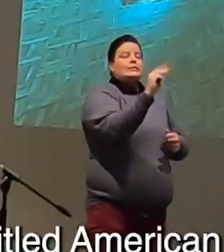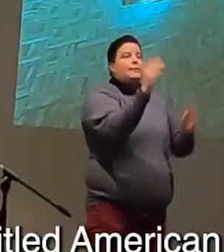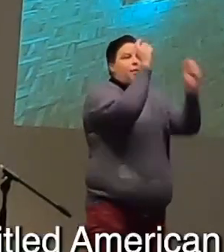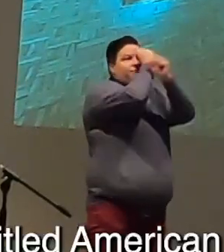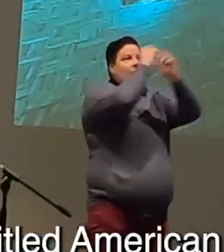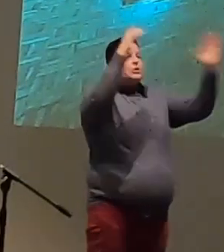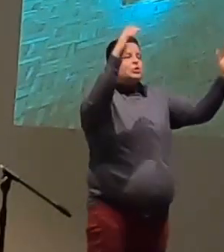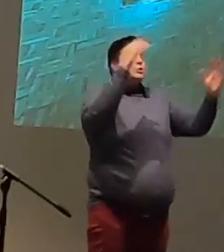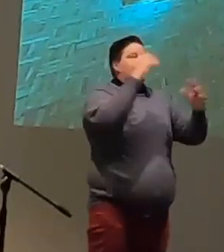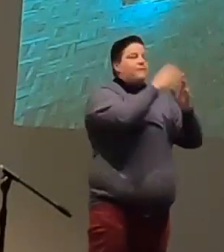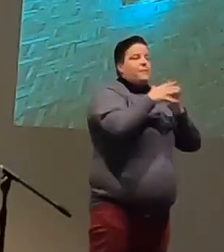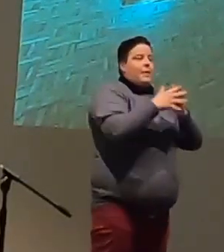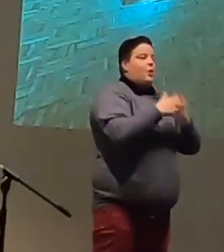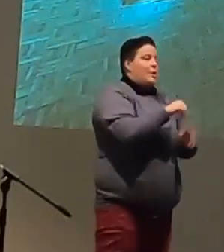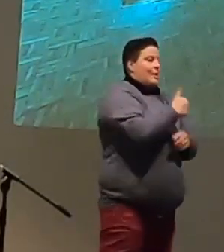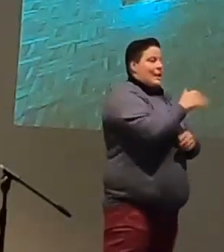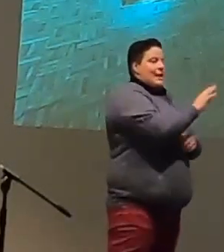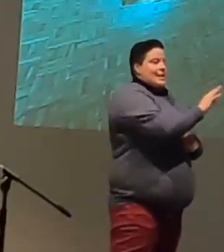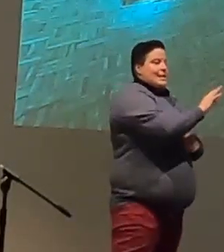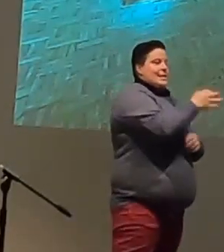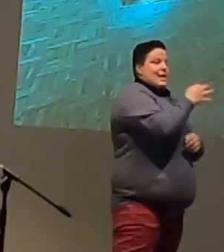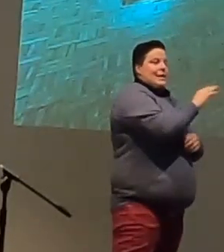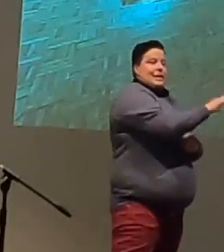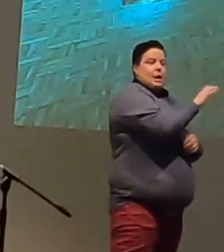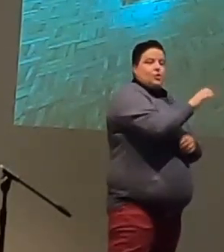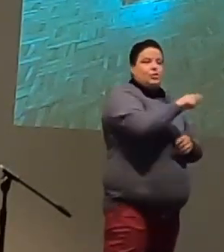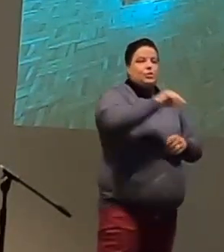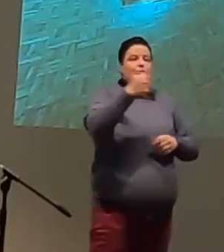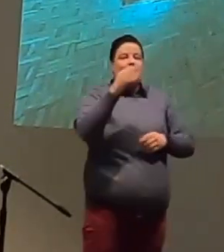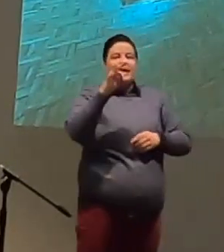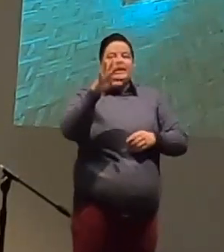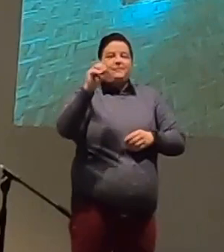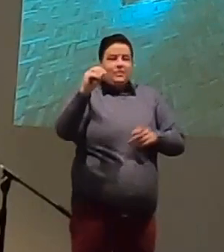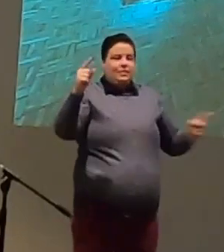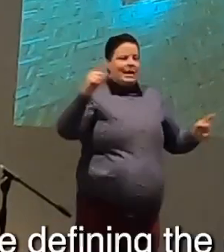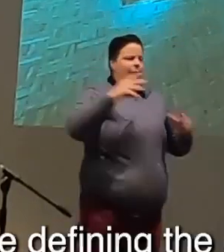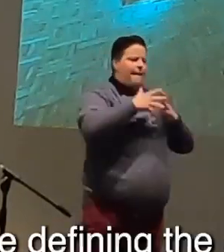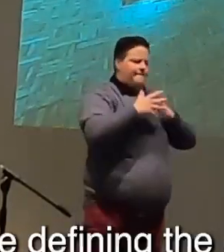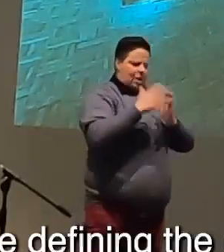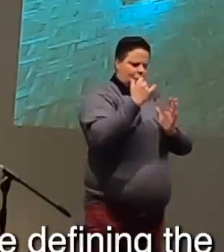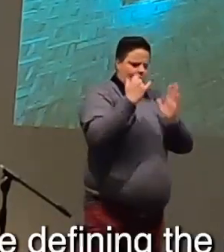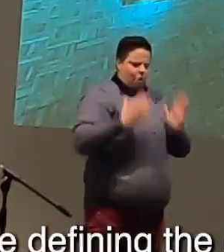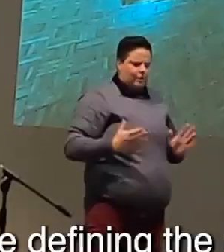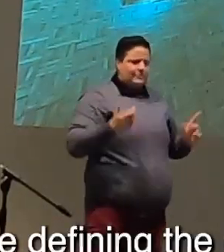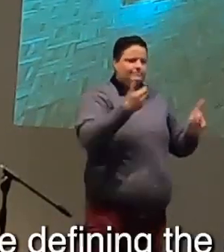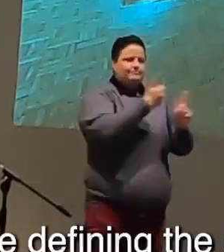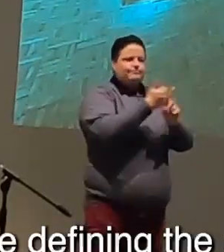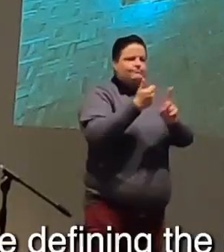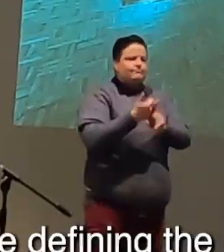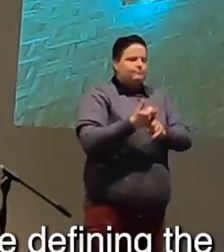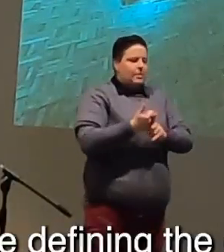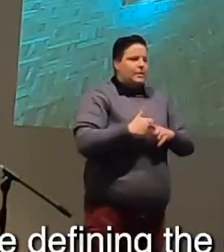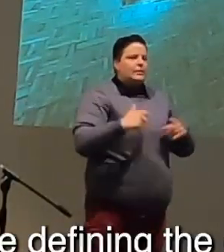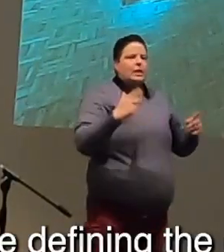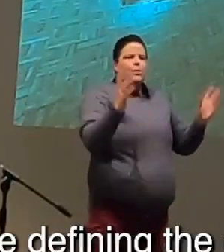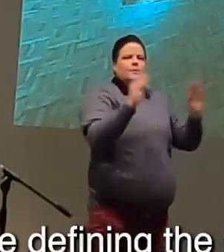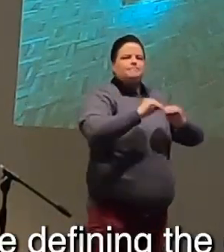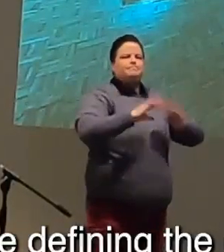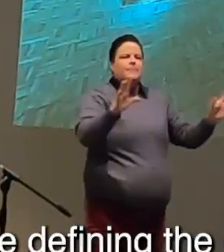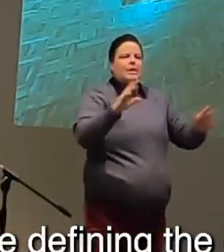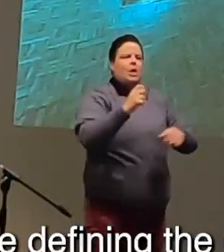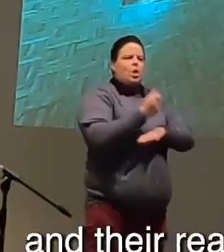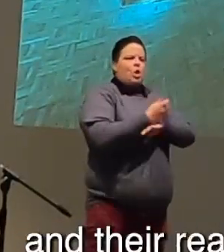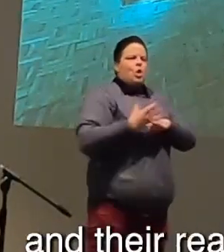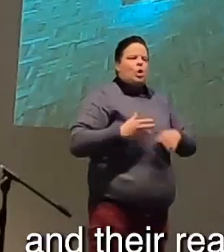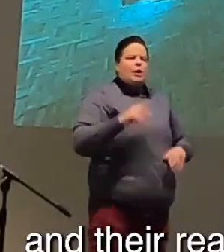America, 1900 to 1950. And it's all about how American artists were defining the early 20th century through